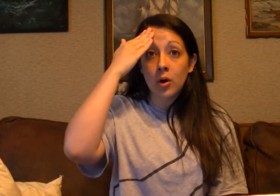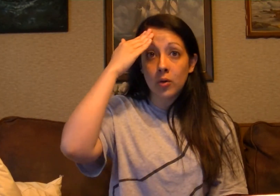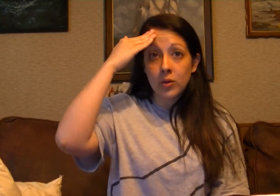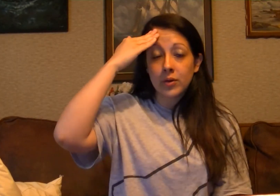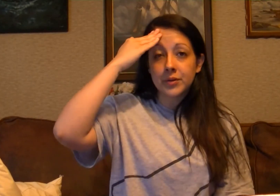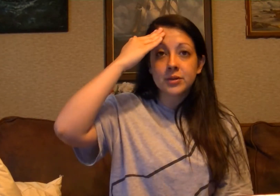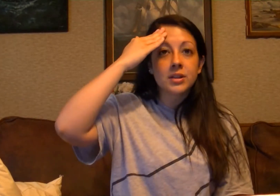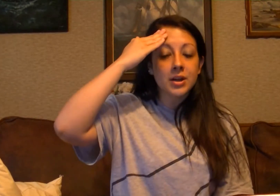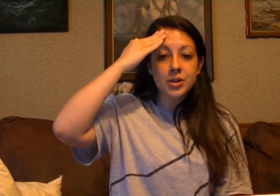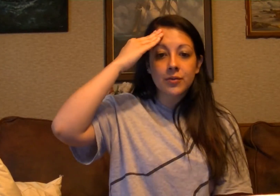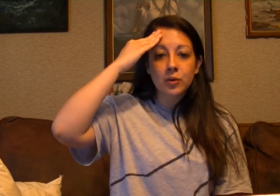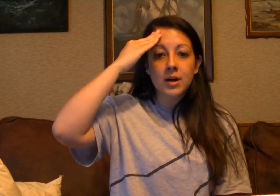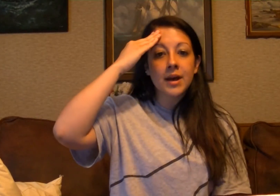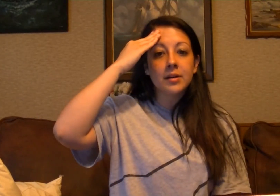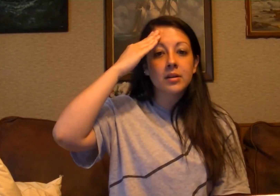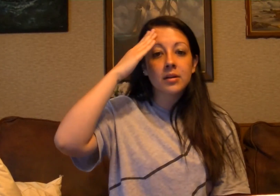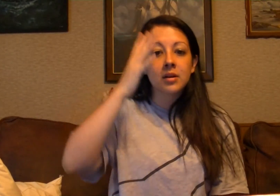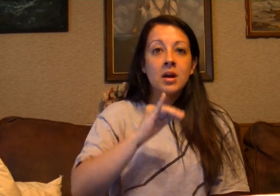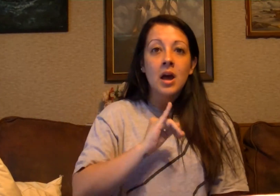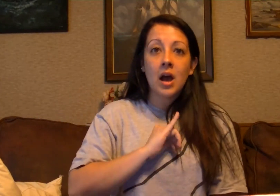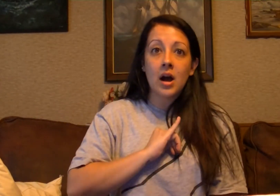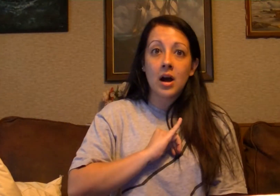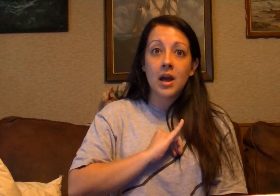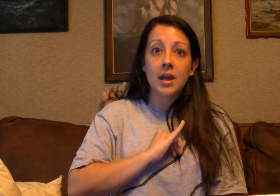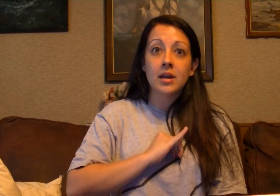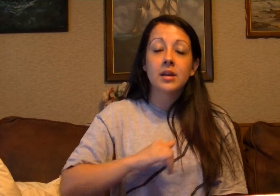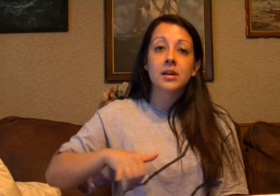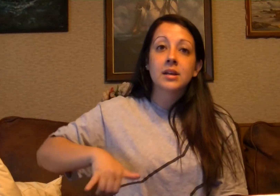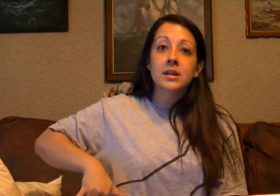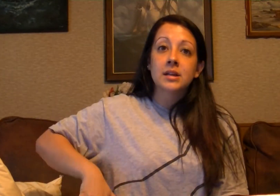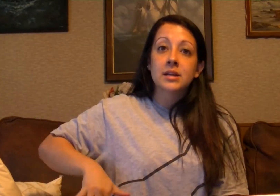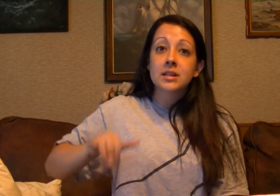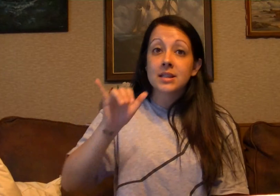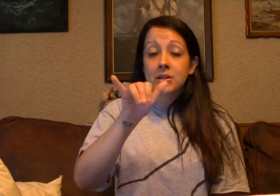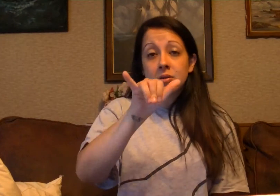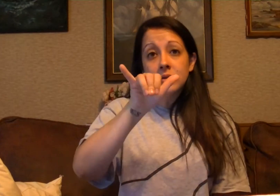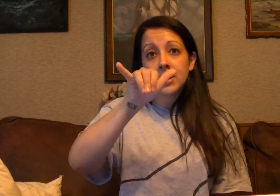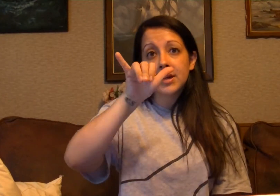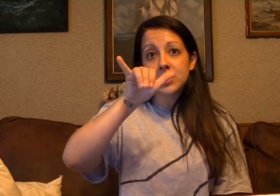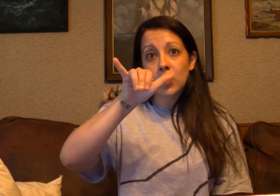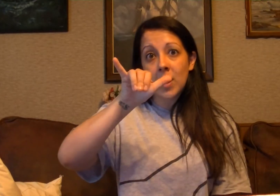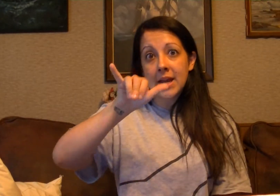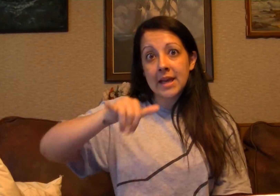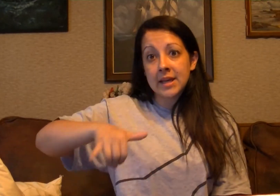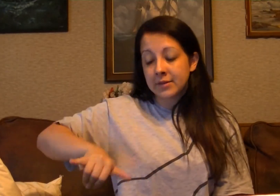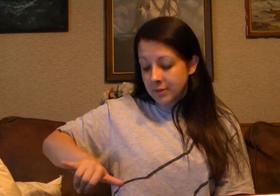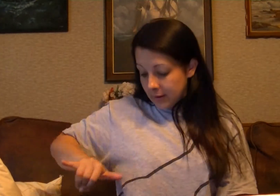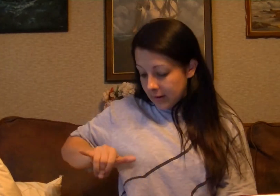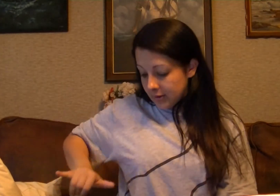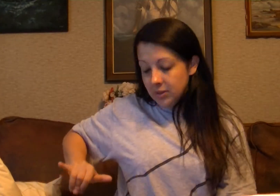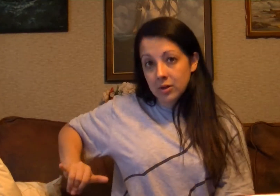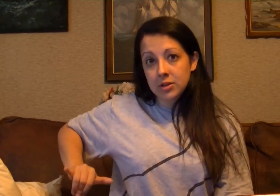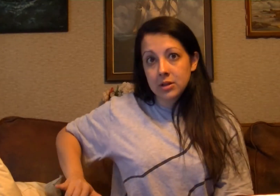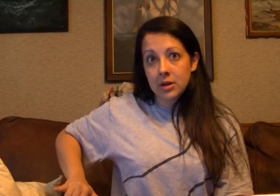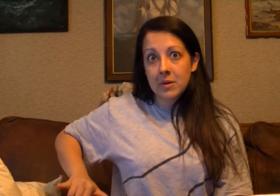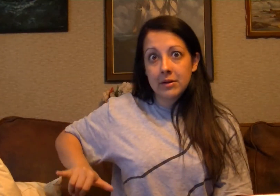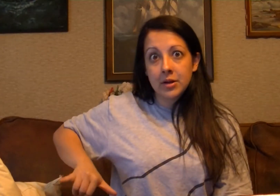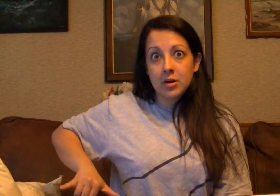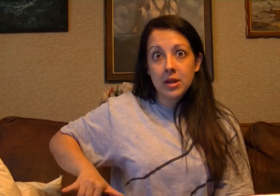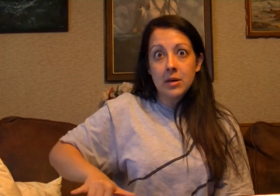know, you just touch your forehead. I still is a Y hand, and it starts about at your hip